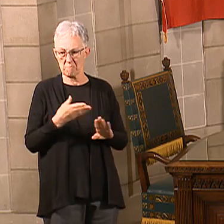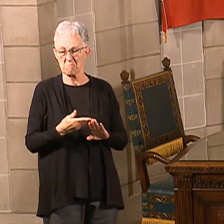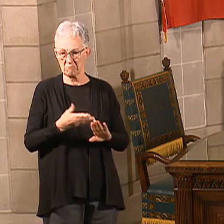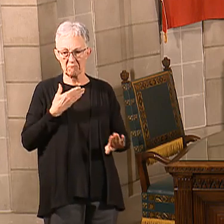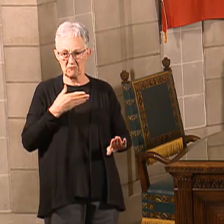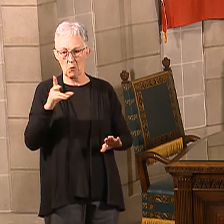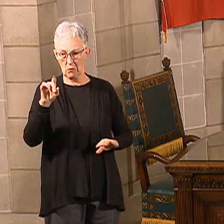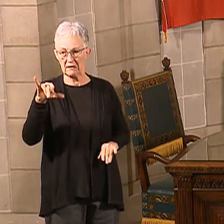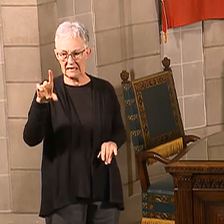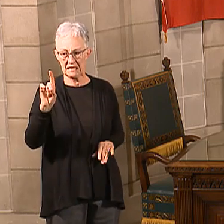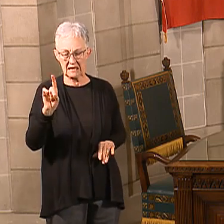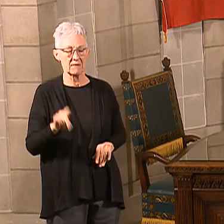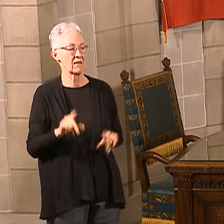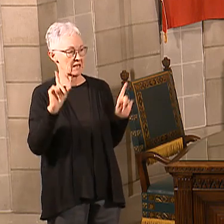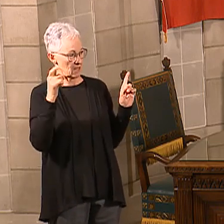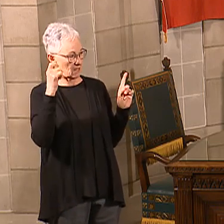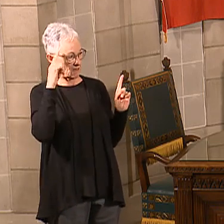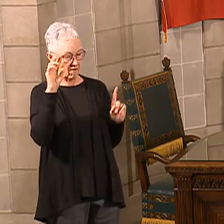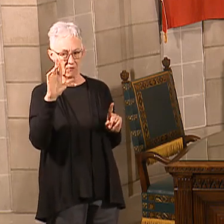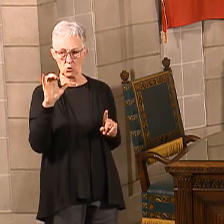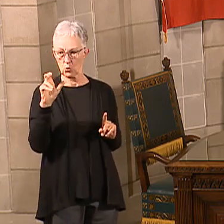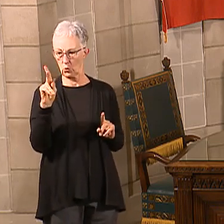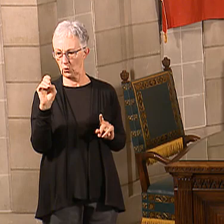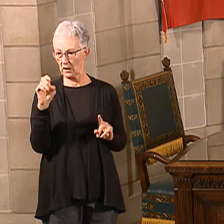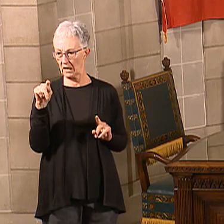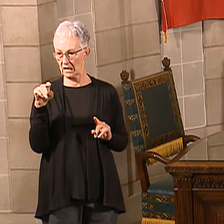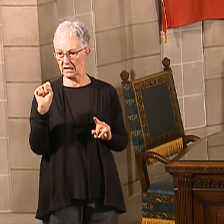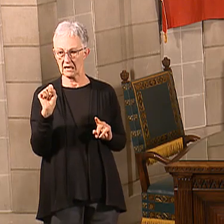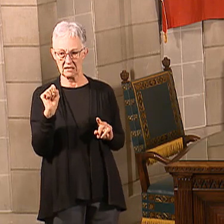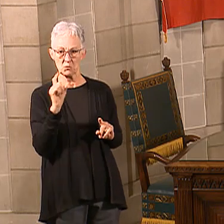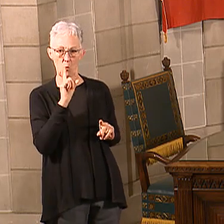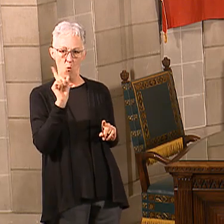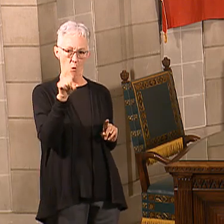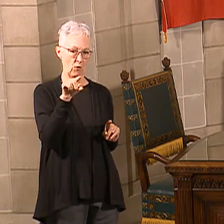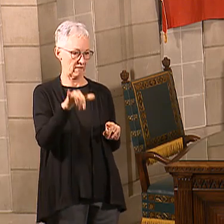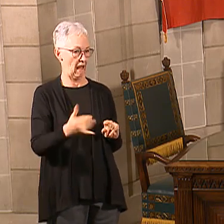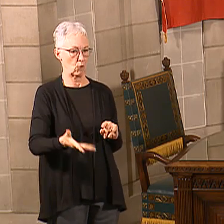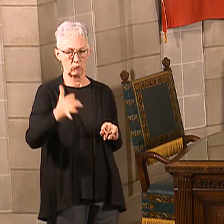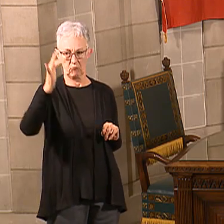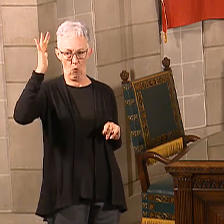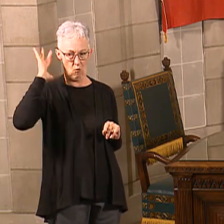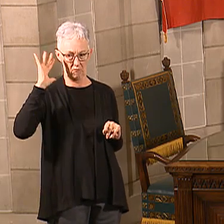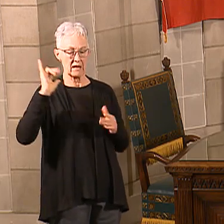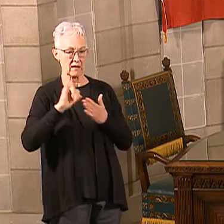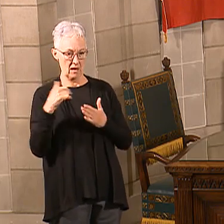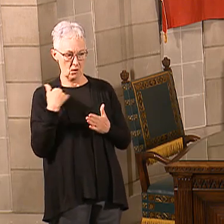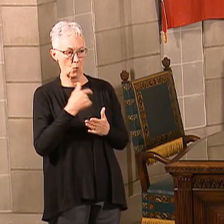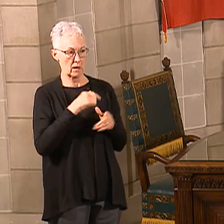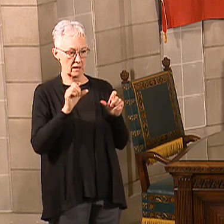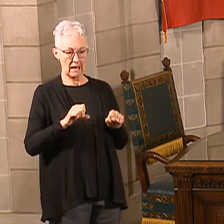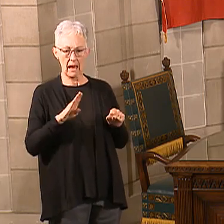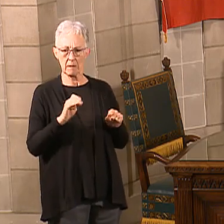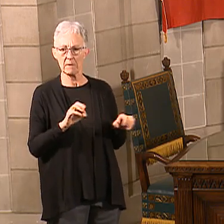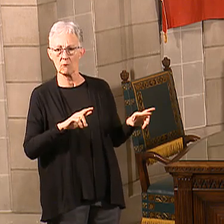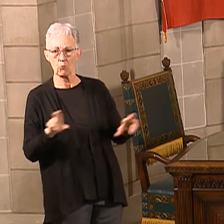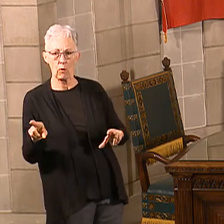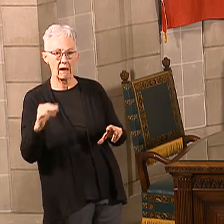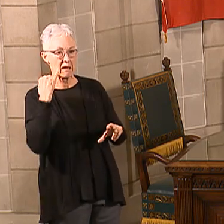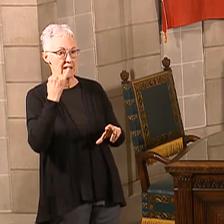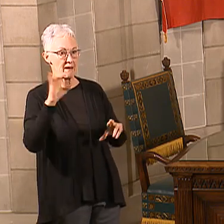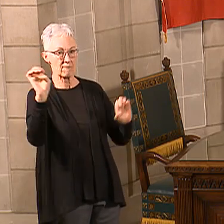Ricketts' leadership, the directive that all of our agencies have business continuity plans so that we can respond to situations such as